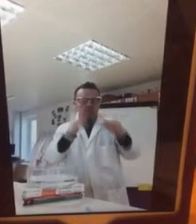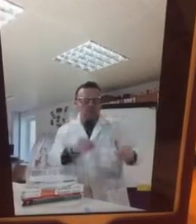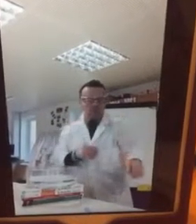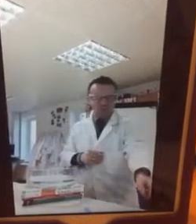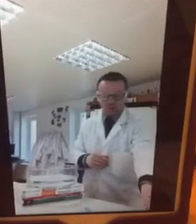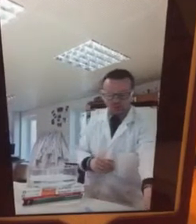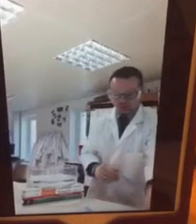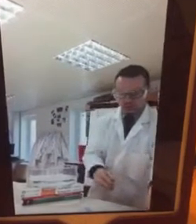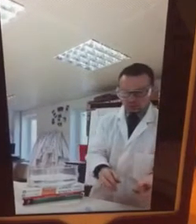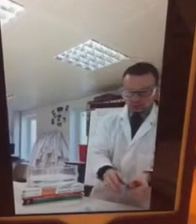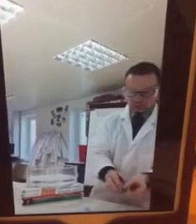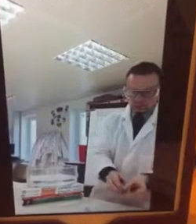on